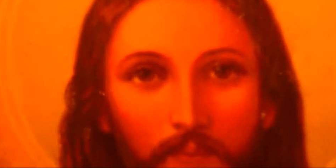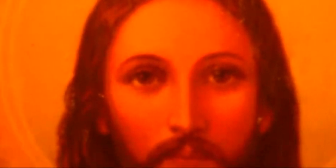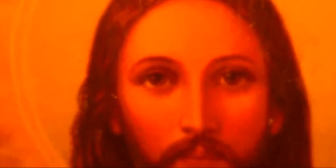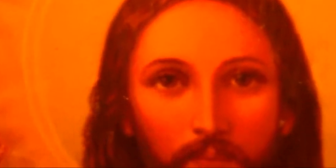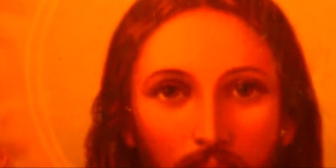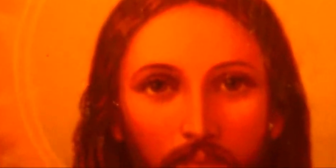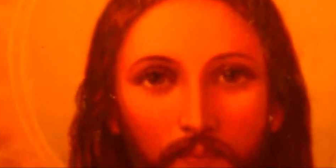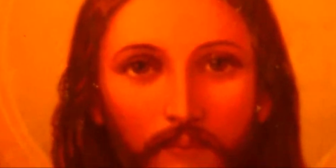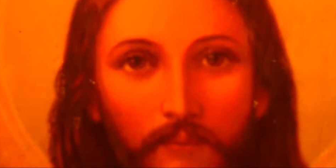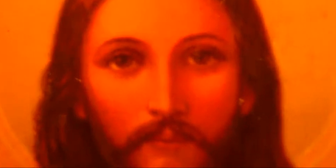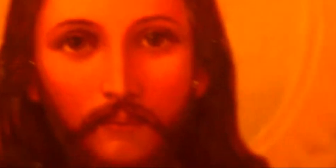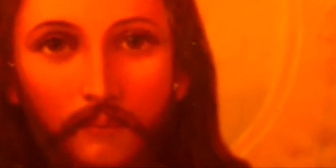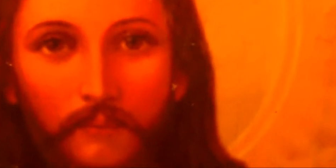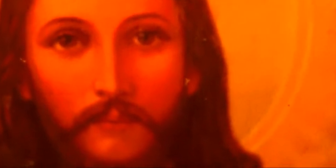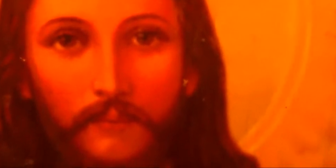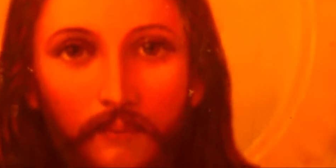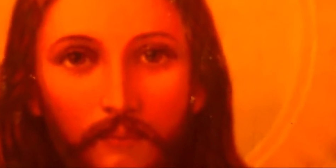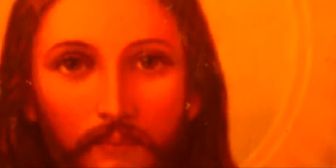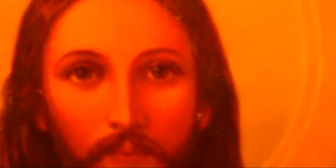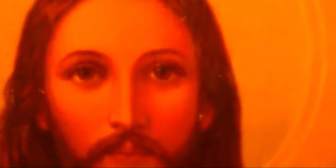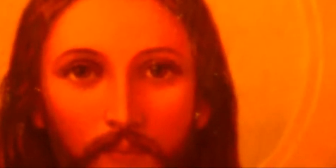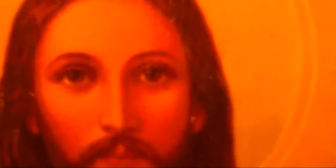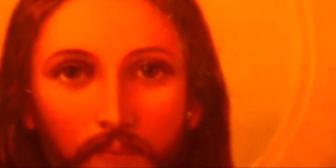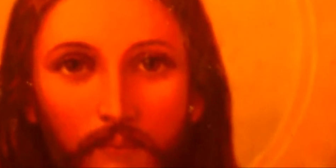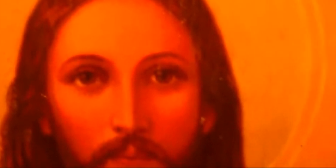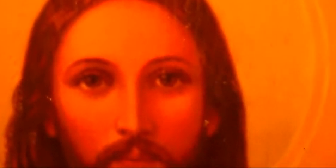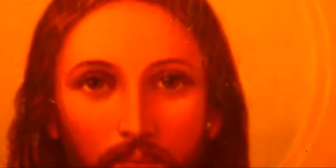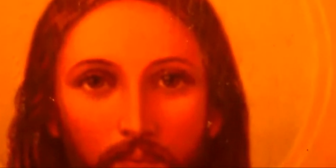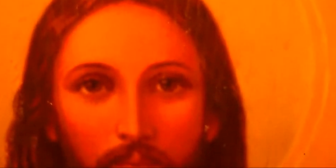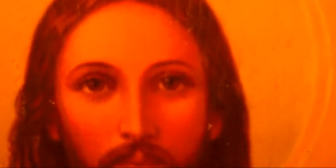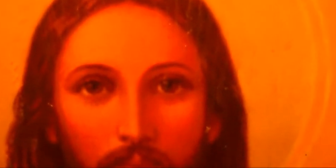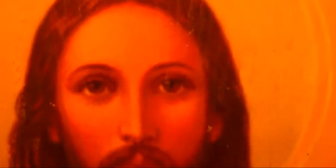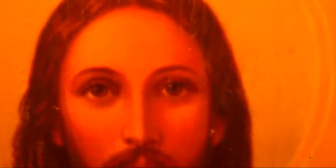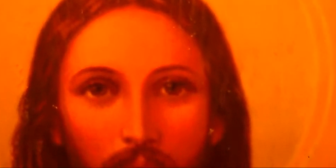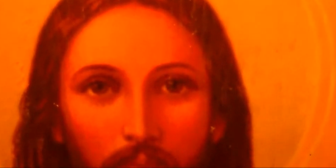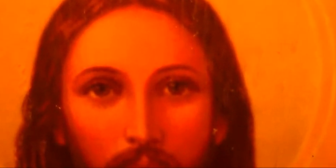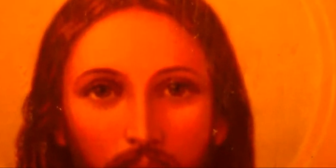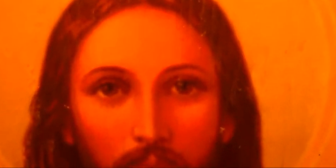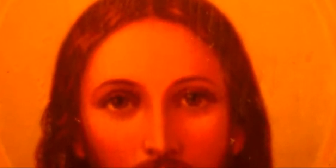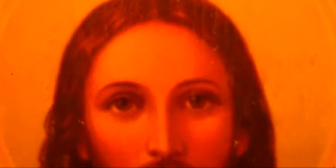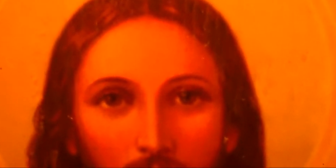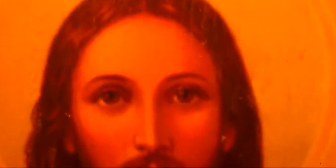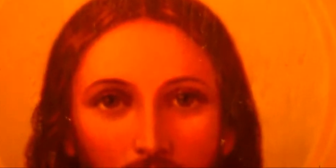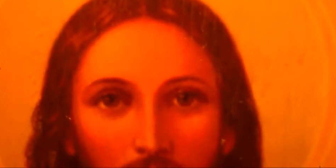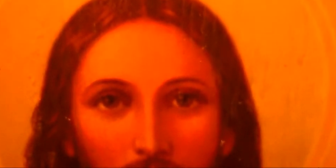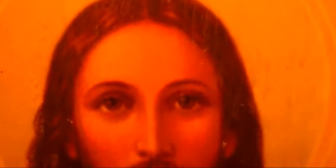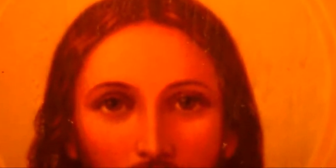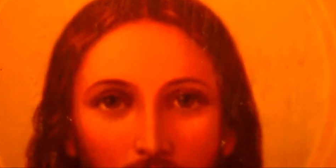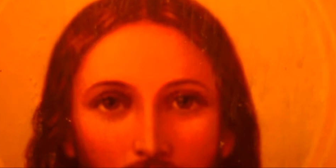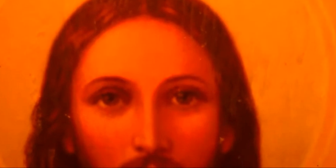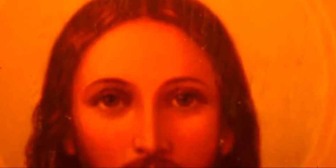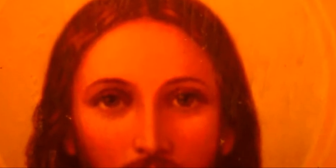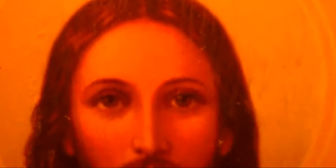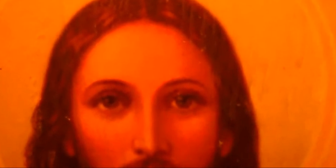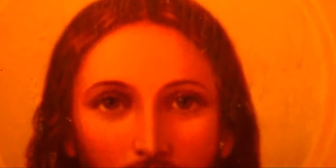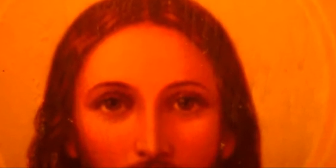He replied, listen and understand, what goes into a man person's mouth does not make him unclean, but what comes